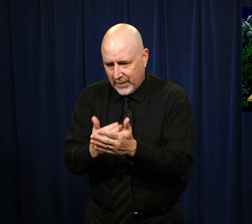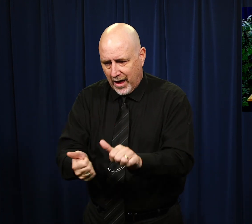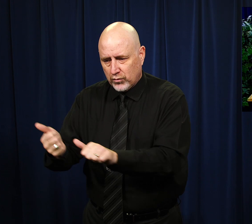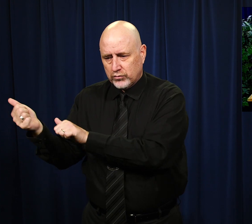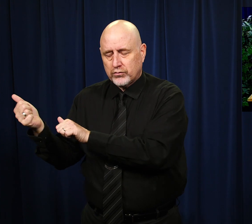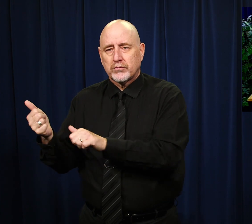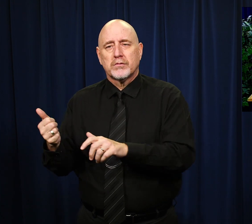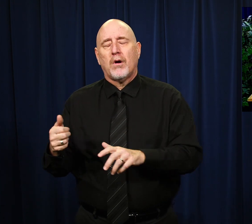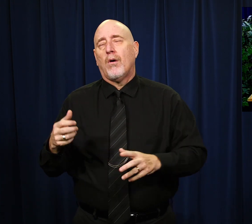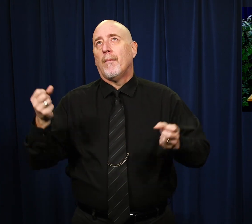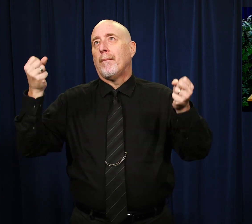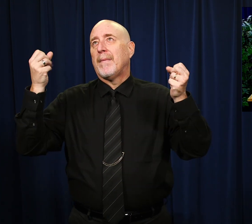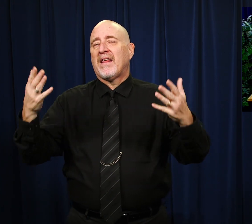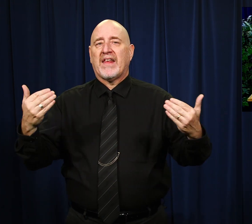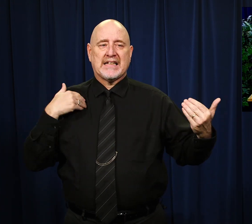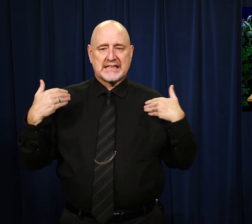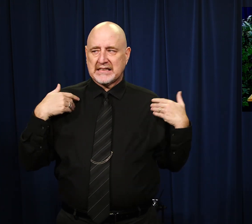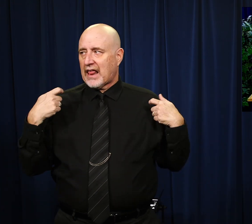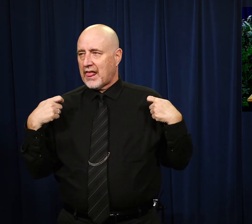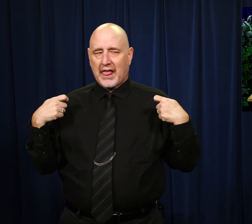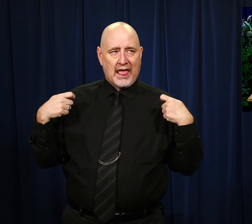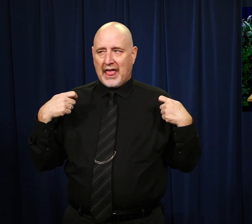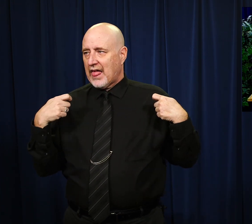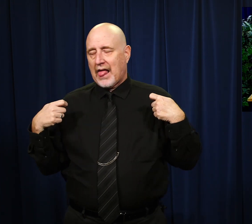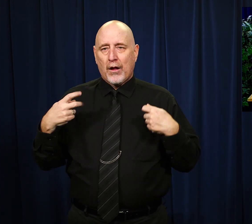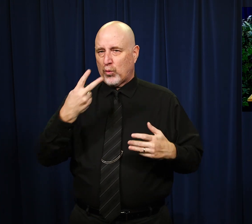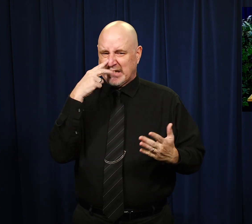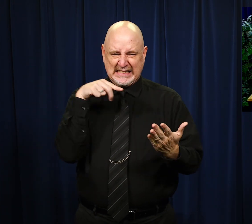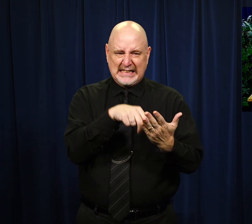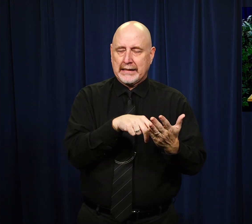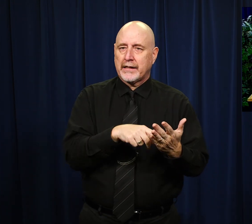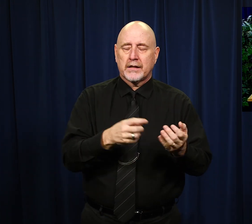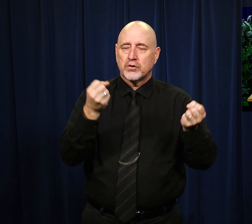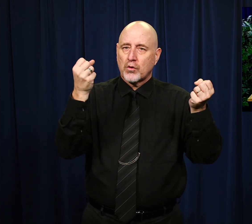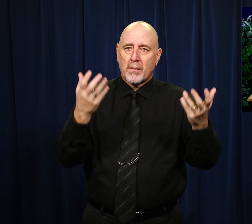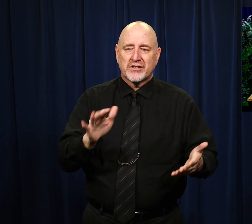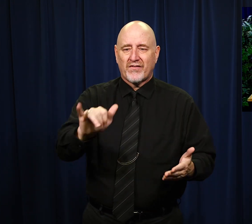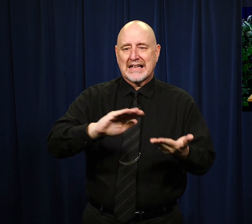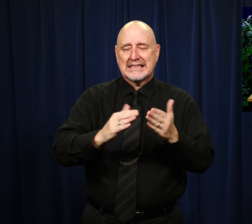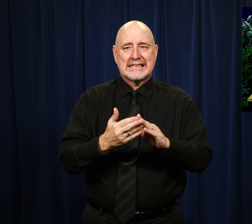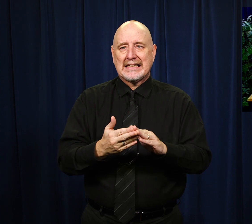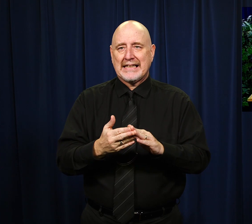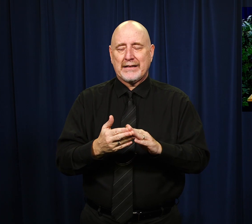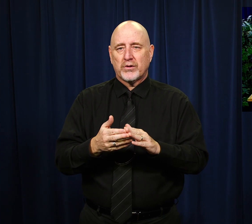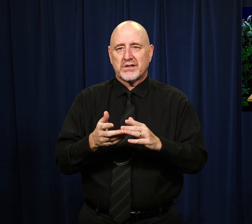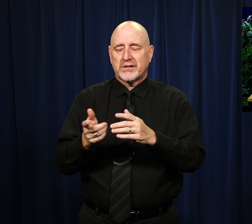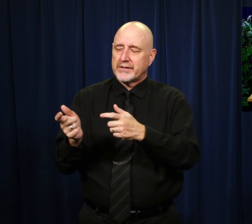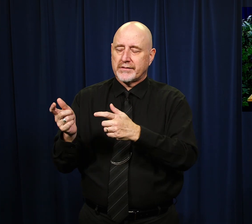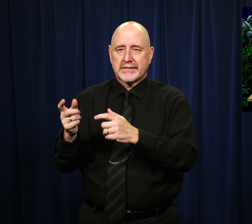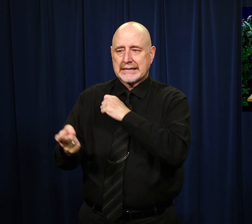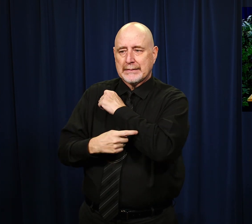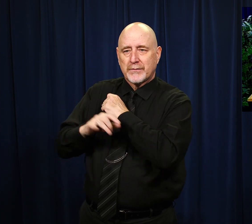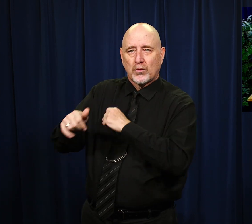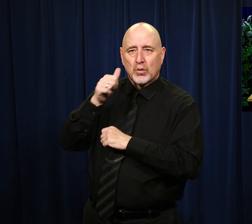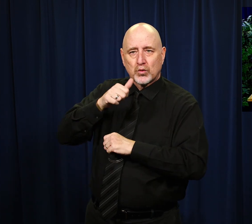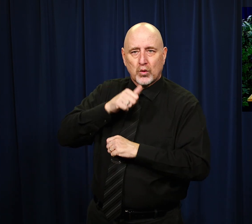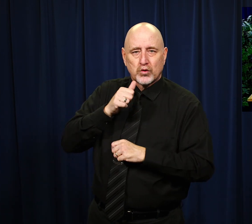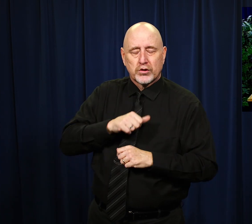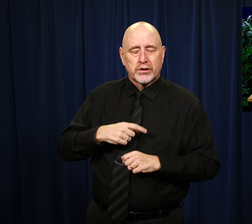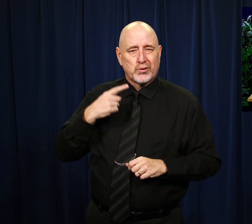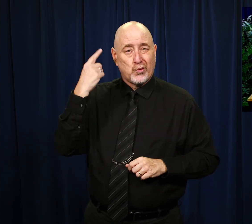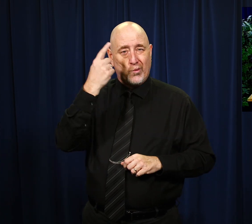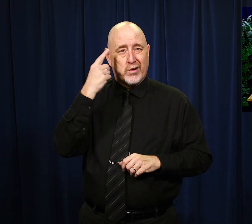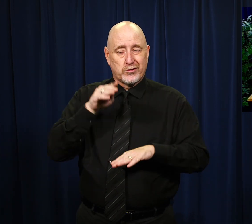so many things pulling. And we can see it back here that there was so much of the city pulling on these girls. And you